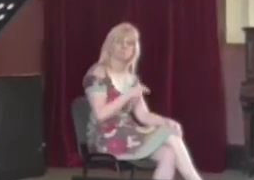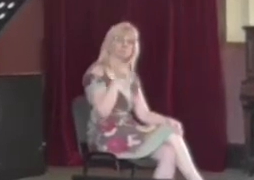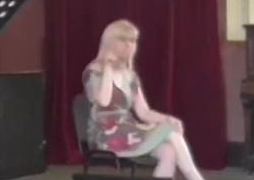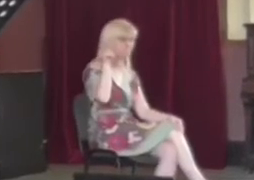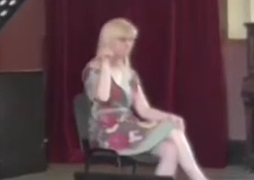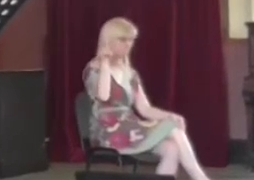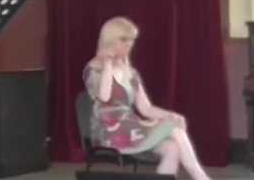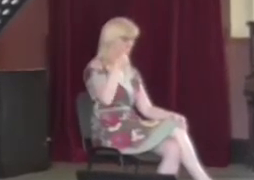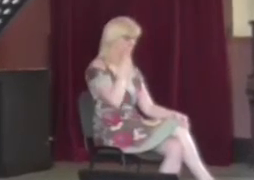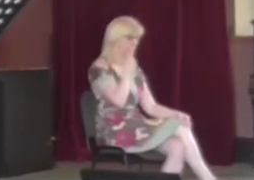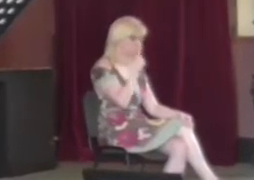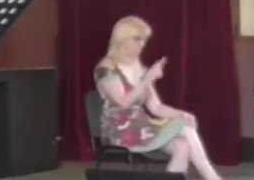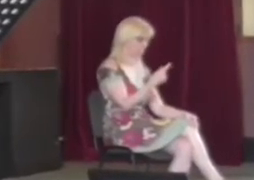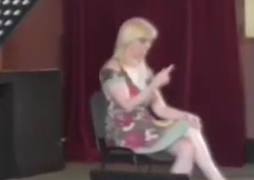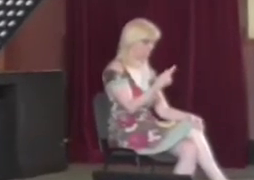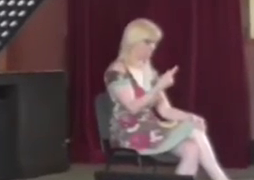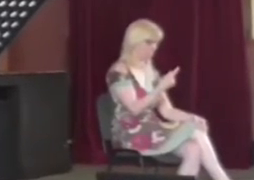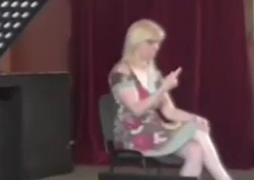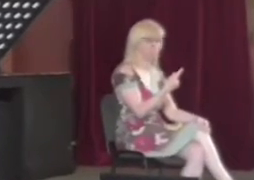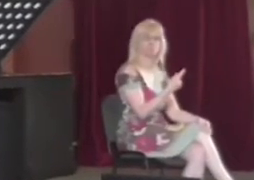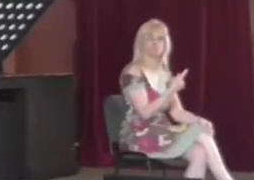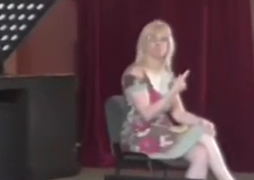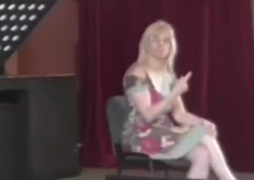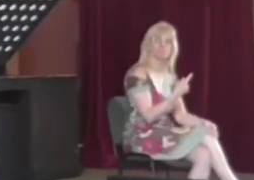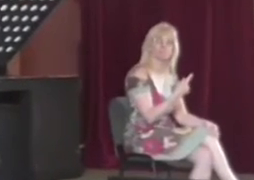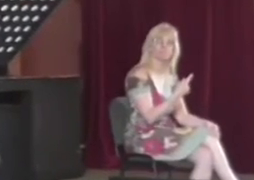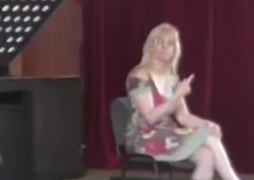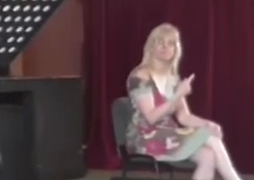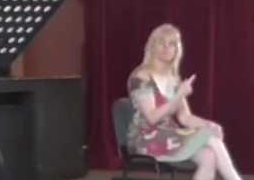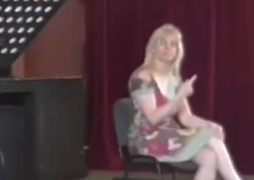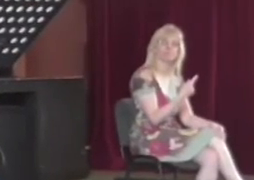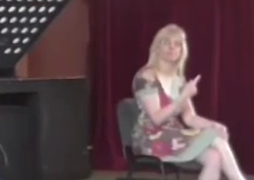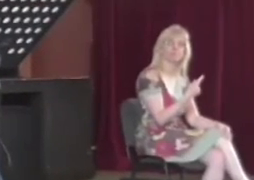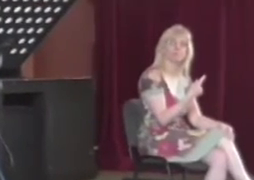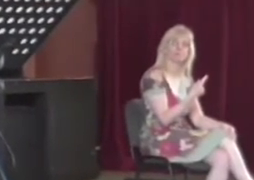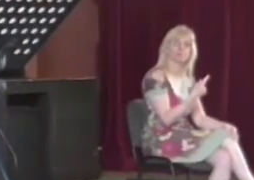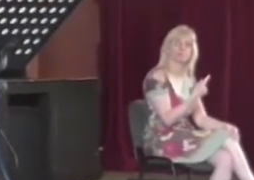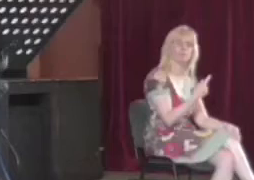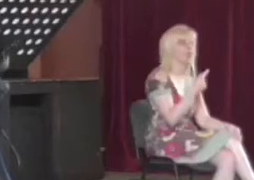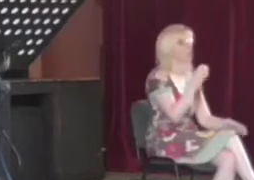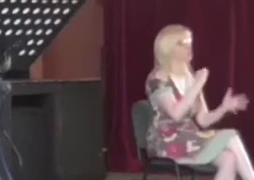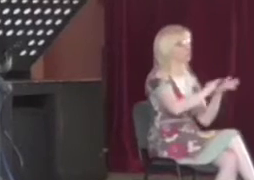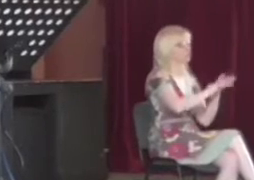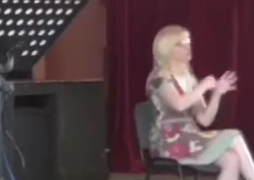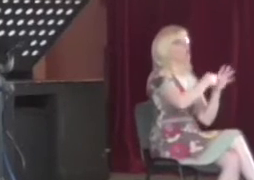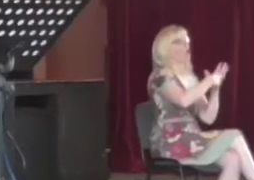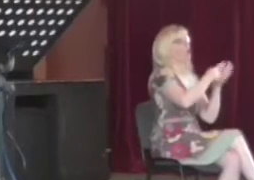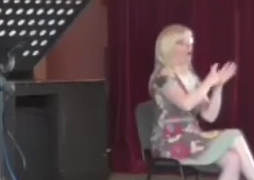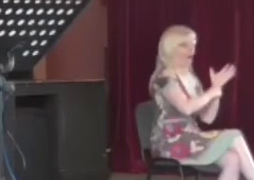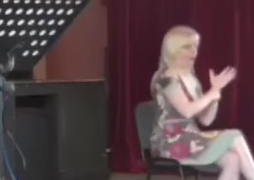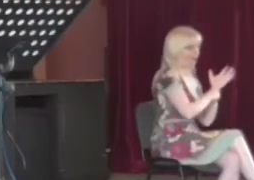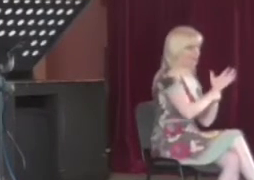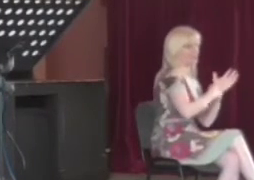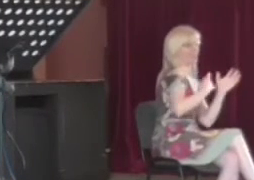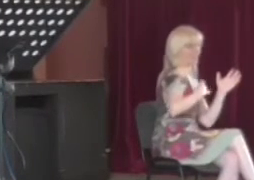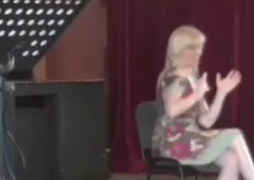regard needed a change. And that change only came from one thing, and that was through an encounter with